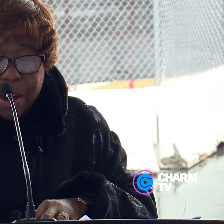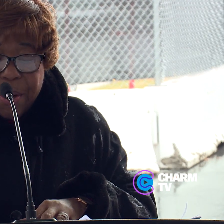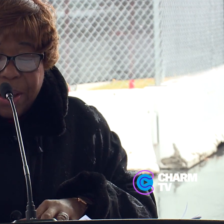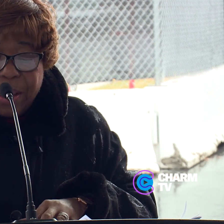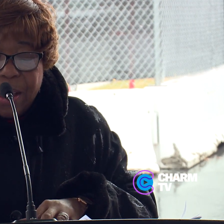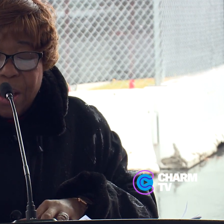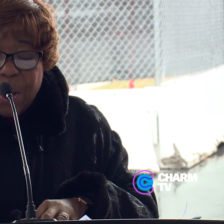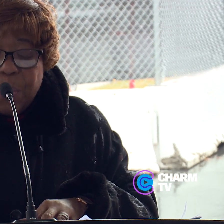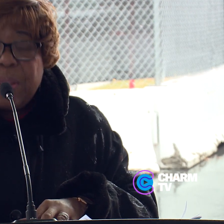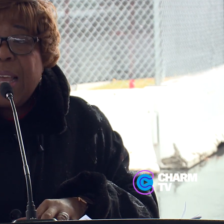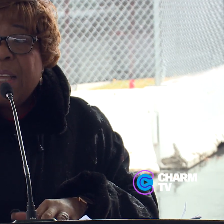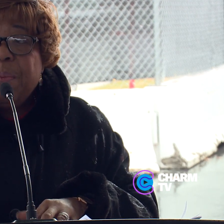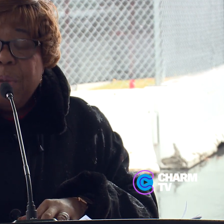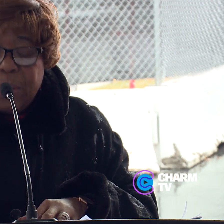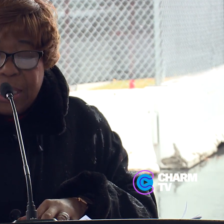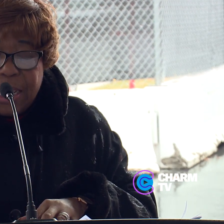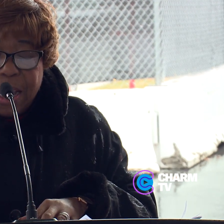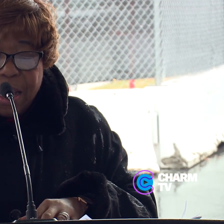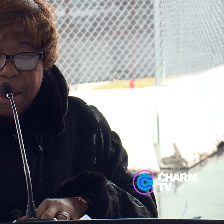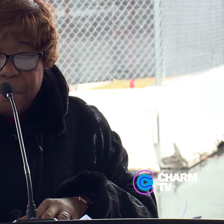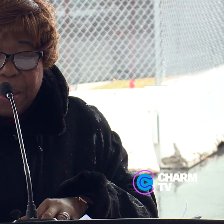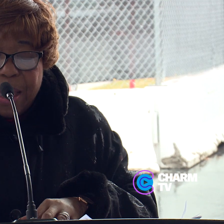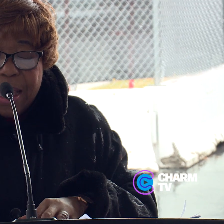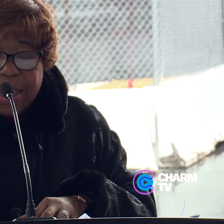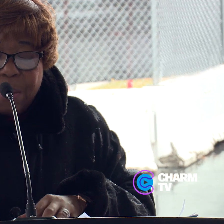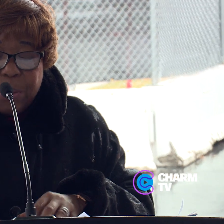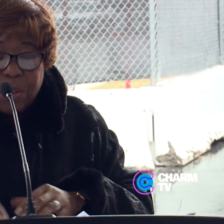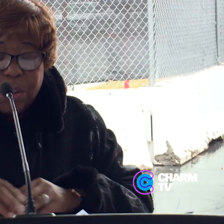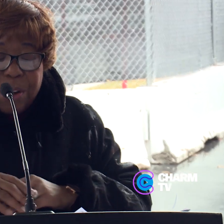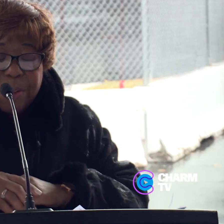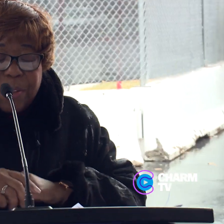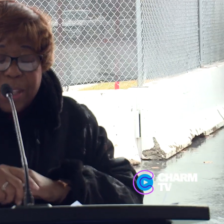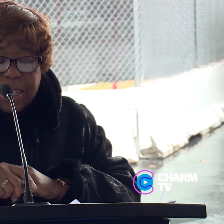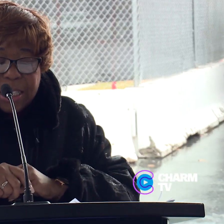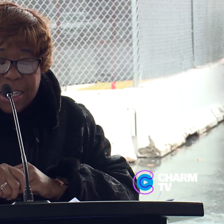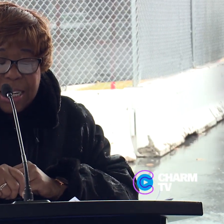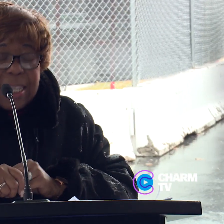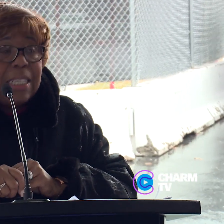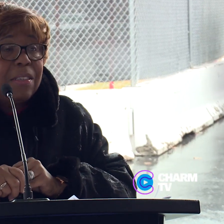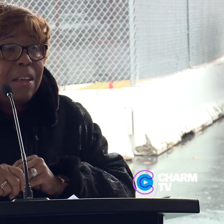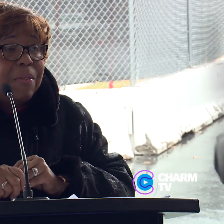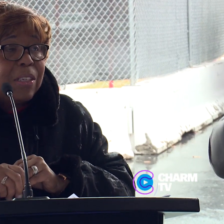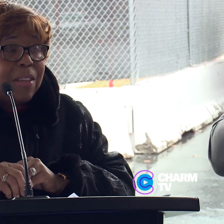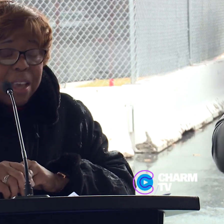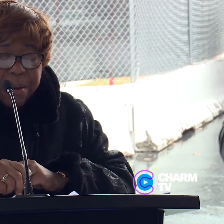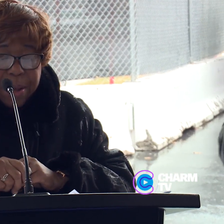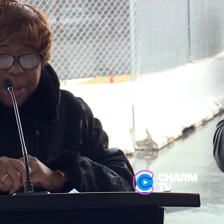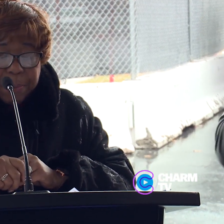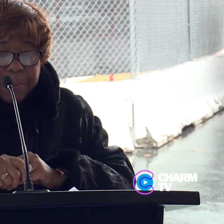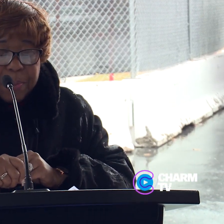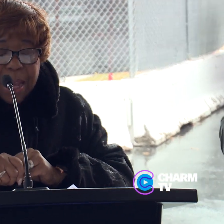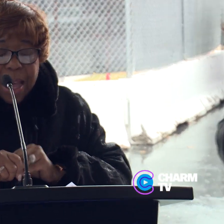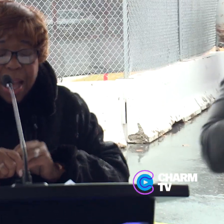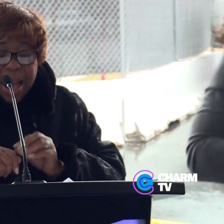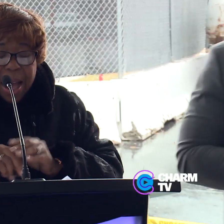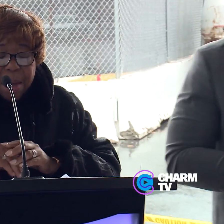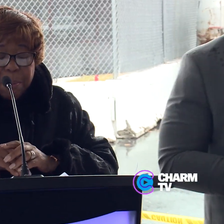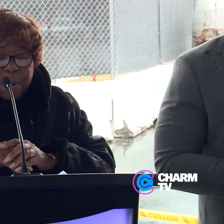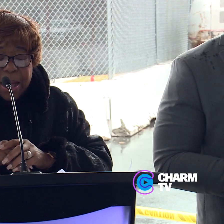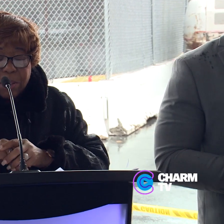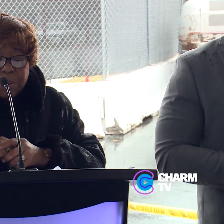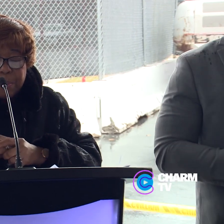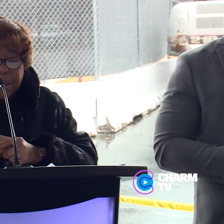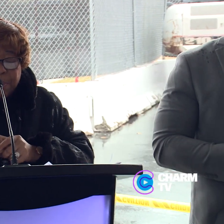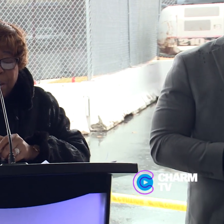Mondawmin area with a community hub that will serve the needs of this area.